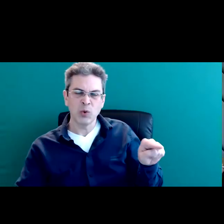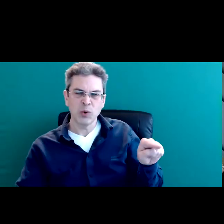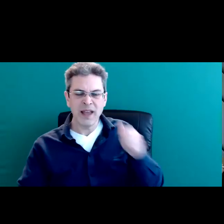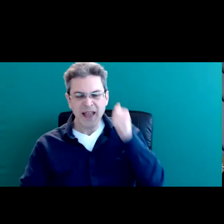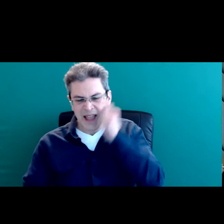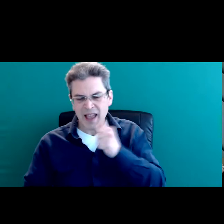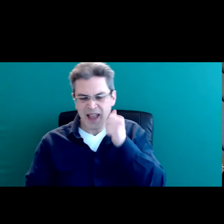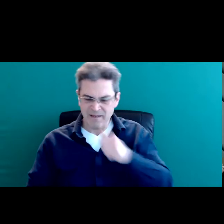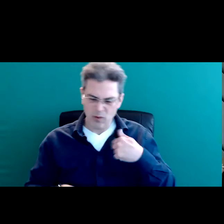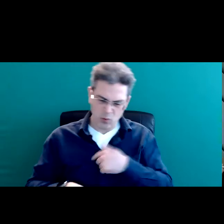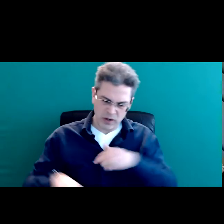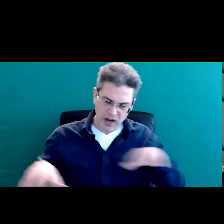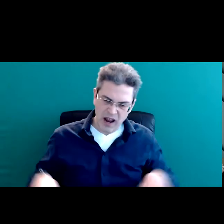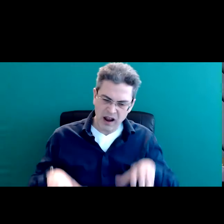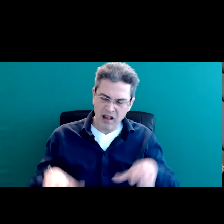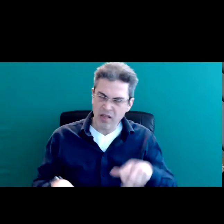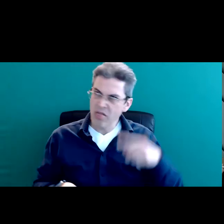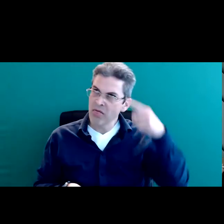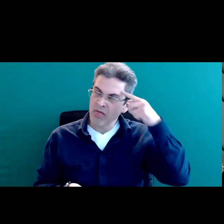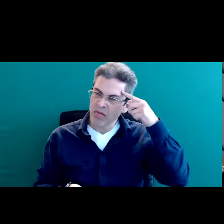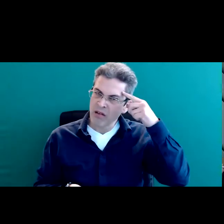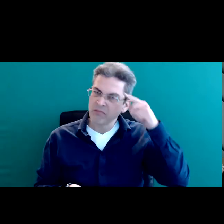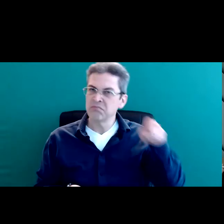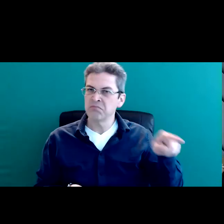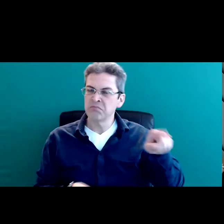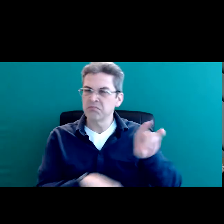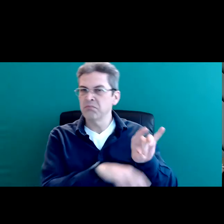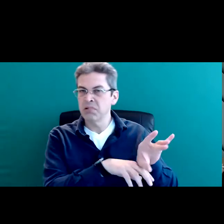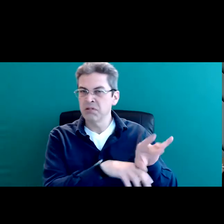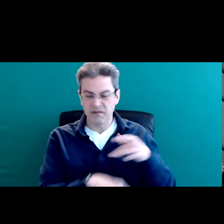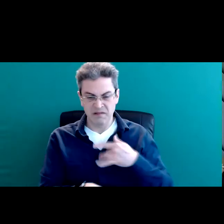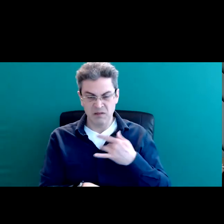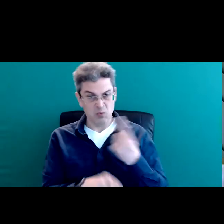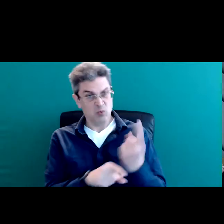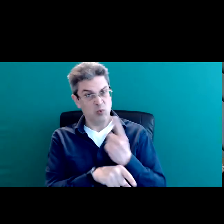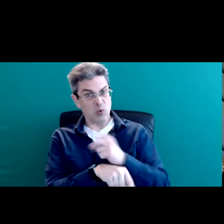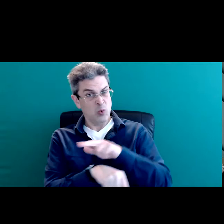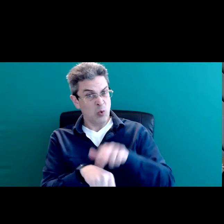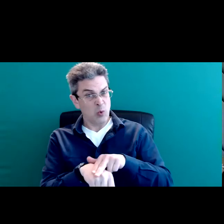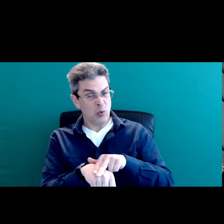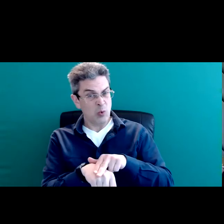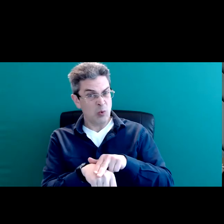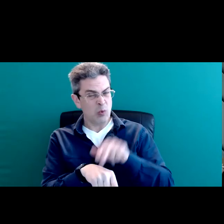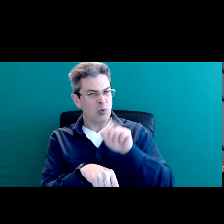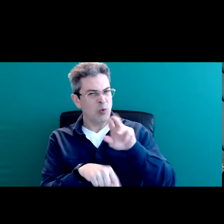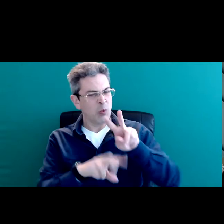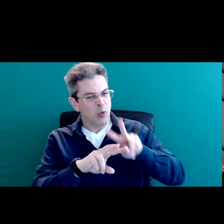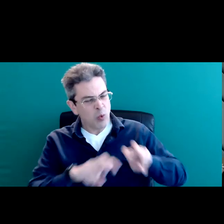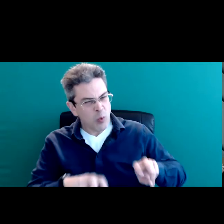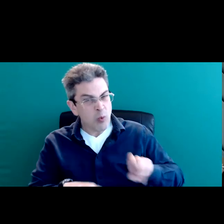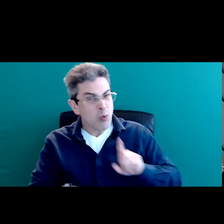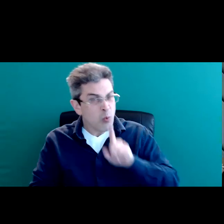we really think to ourselves, this is normal? Or do we actually want to get into the crux of the issue and